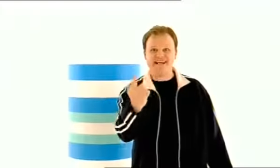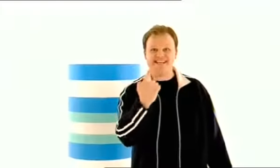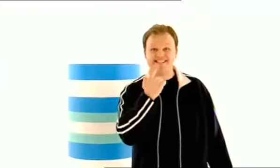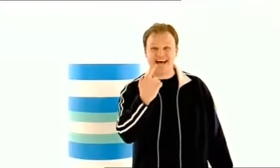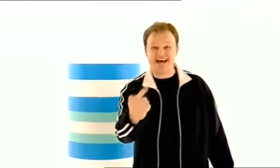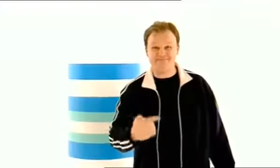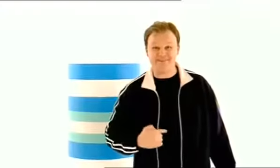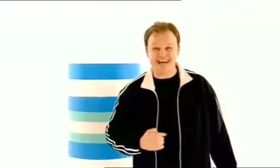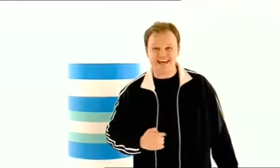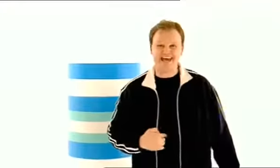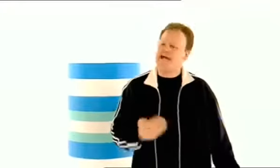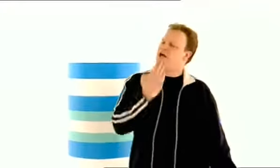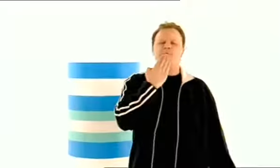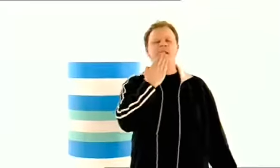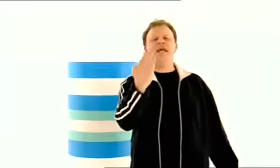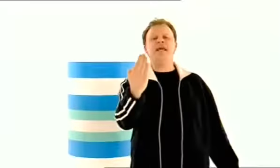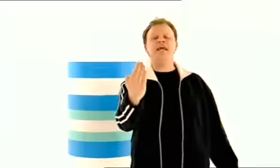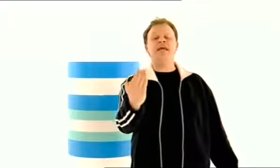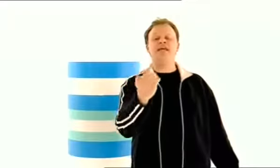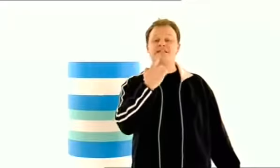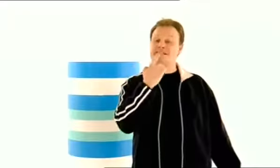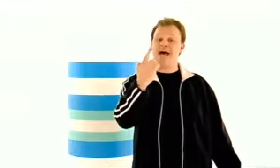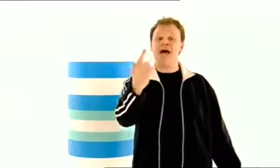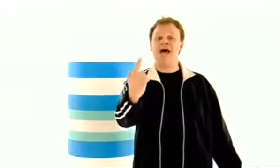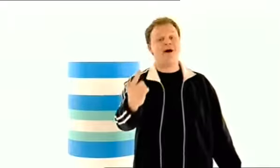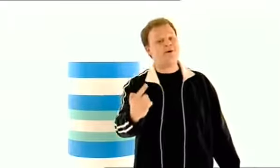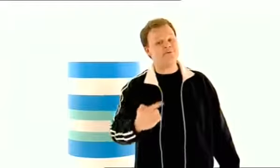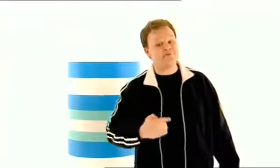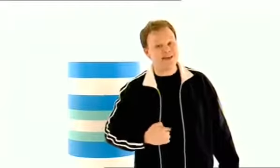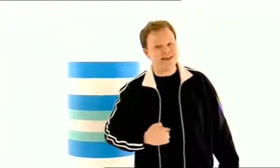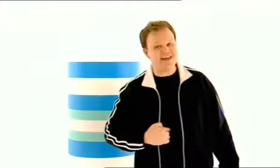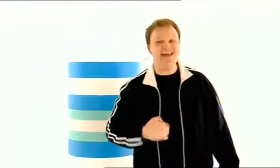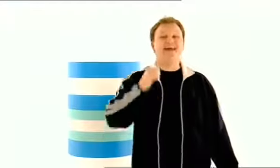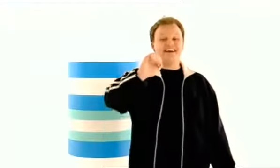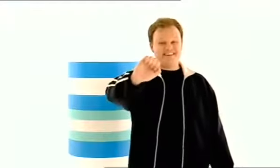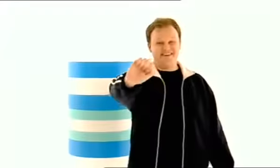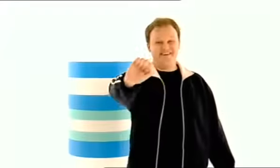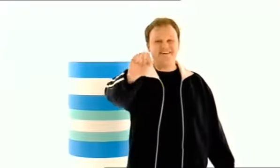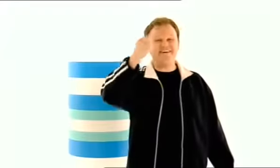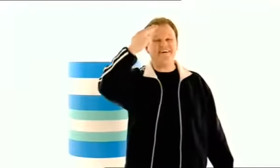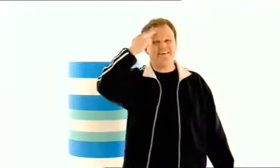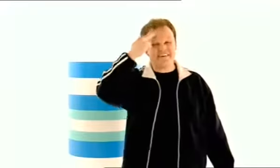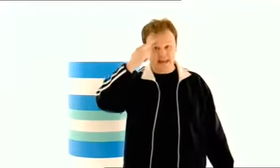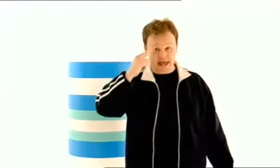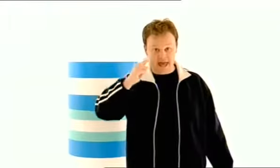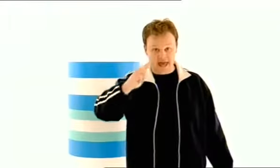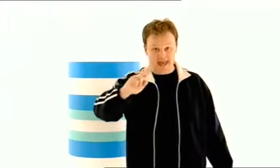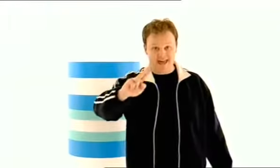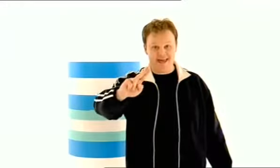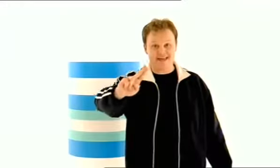please tell me, please tell me your